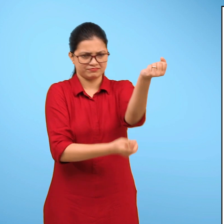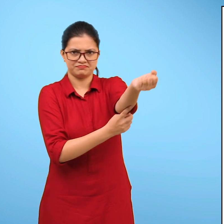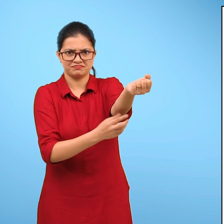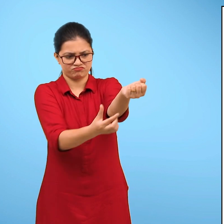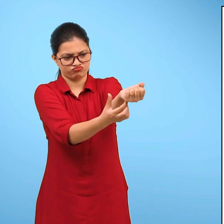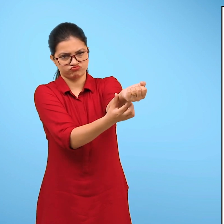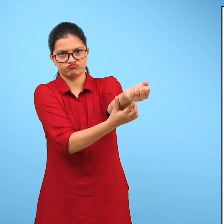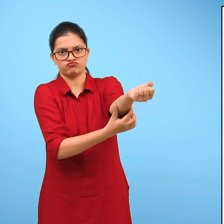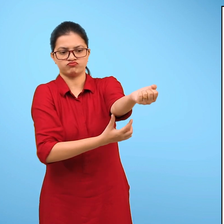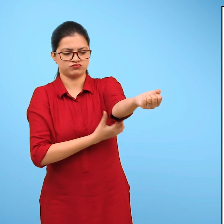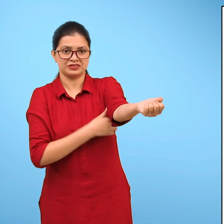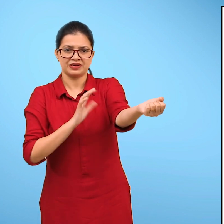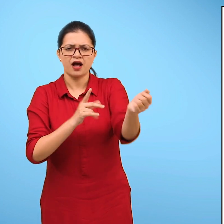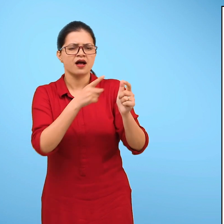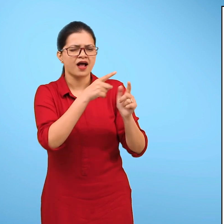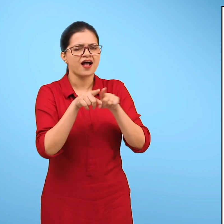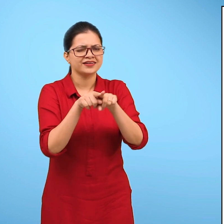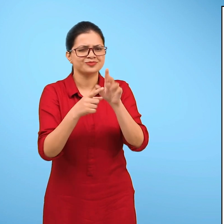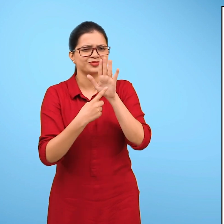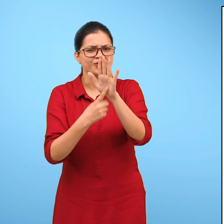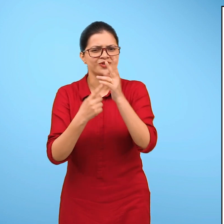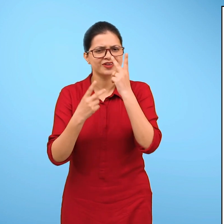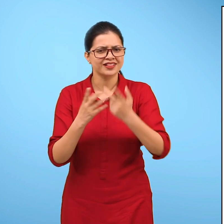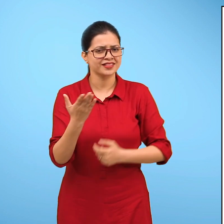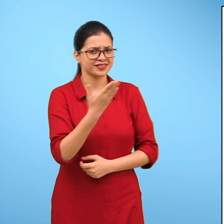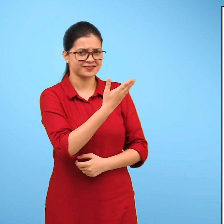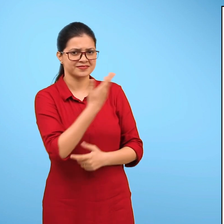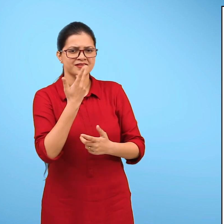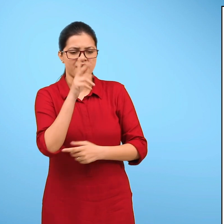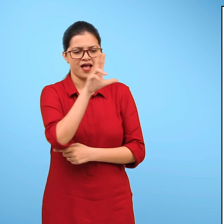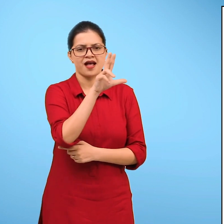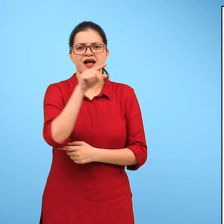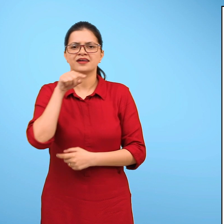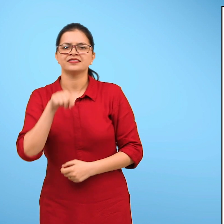Figure 8.1.